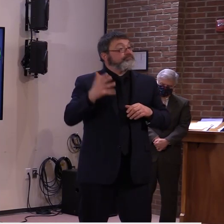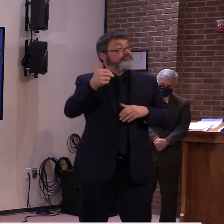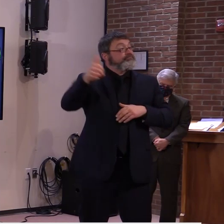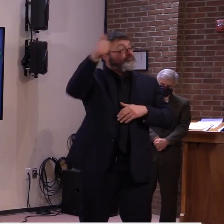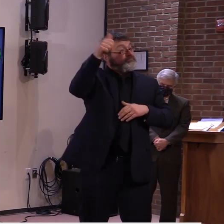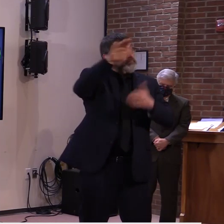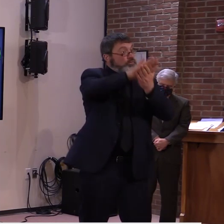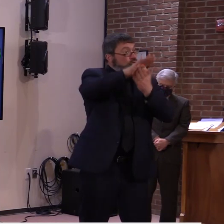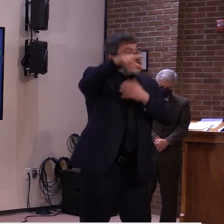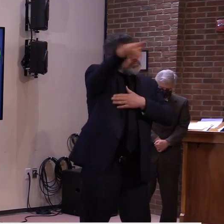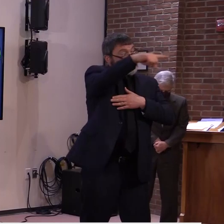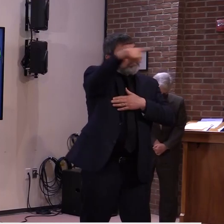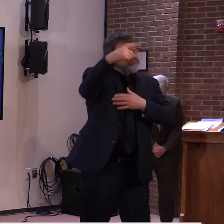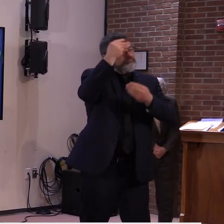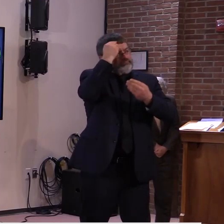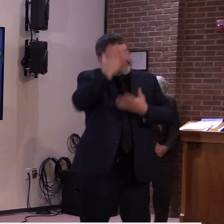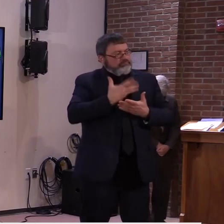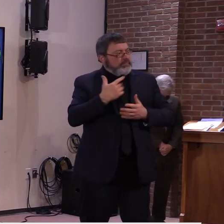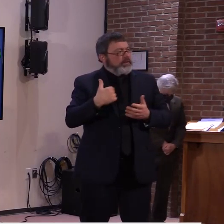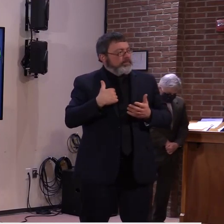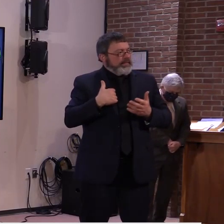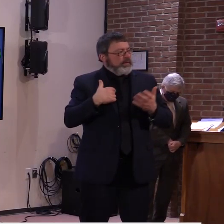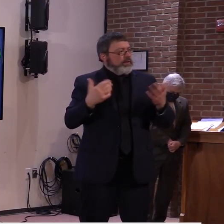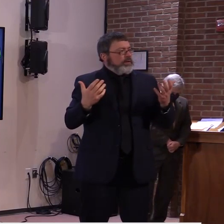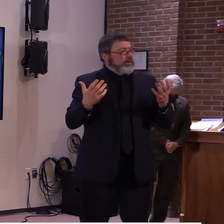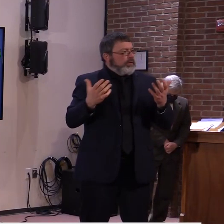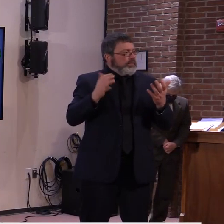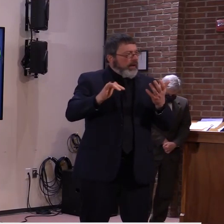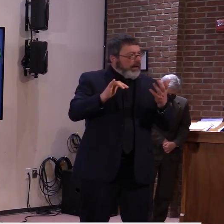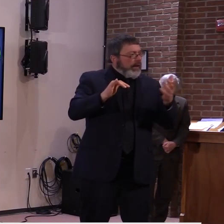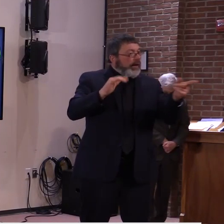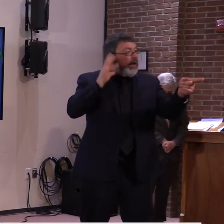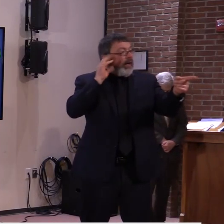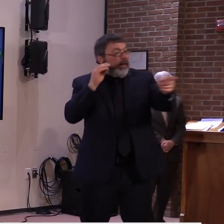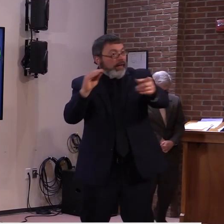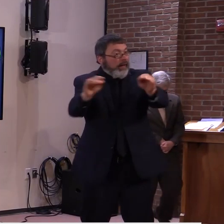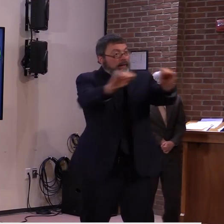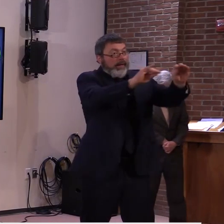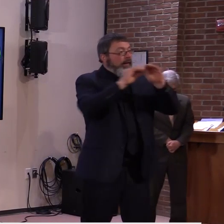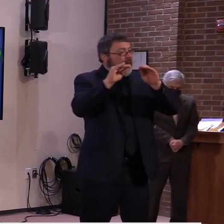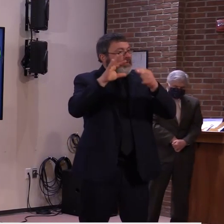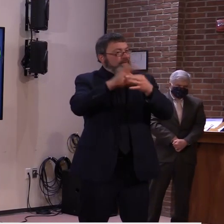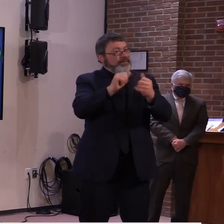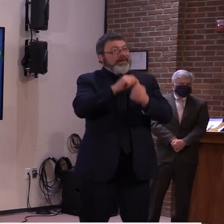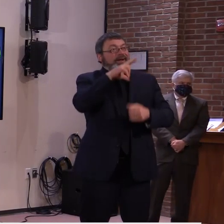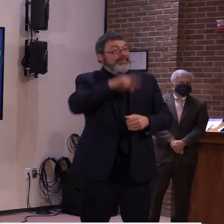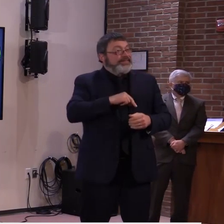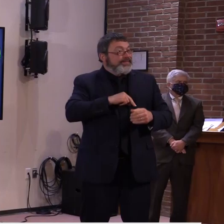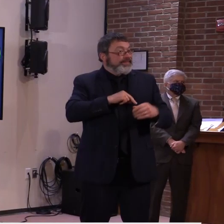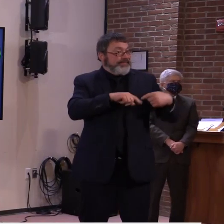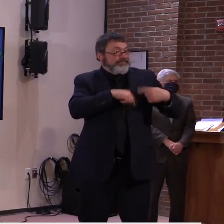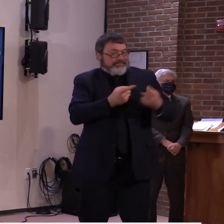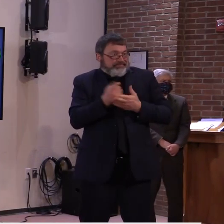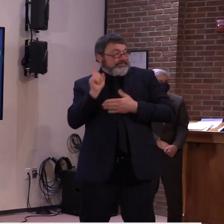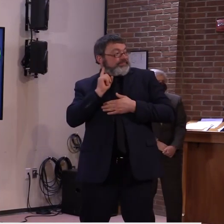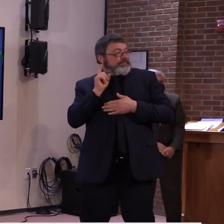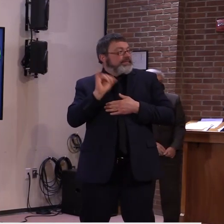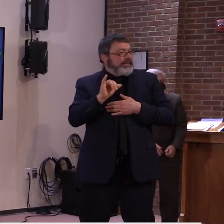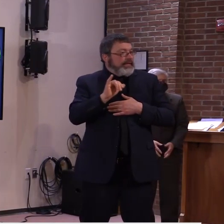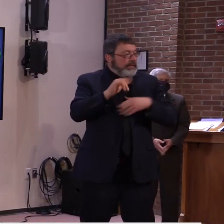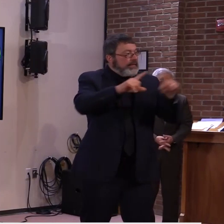we typically do, we're now pulling together that feedback, and we'll be publishing frequently asked question documents or FAQ documents